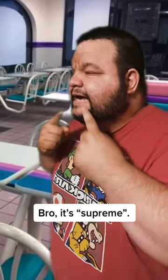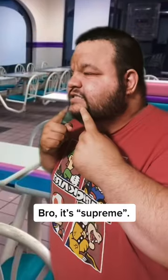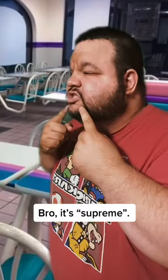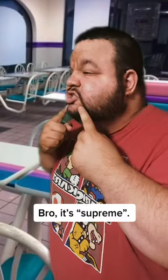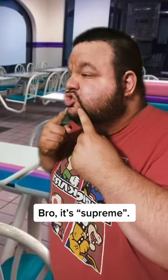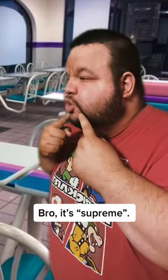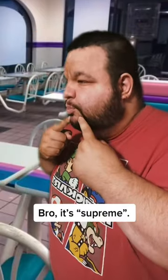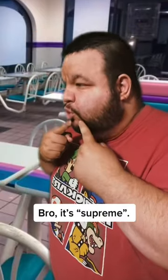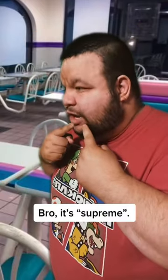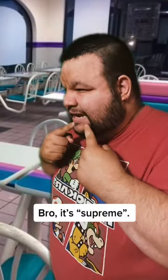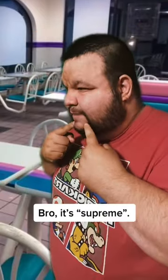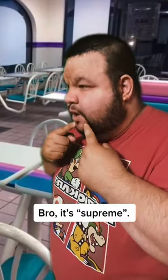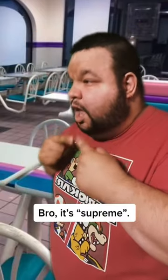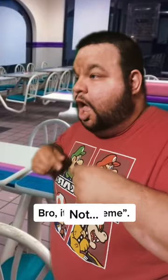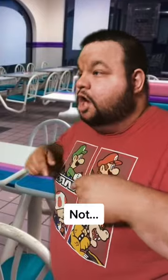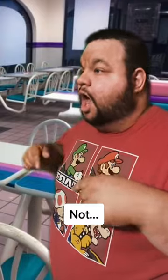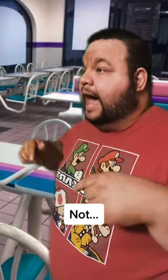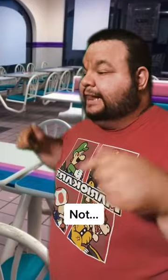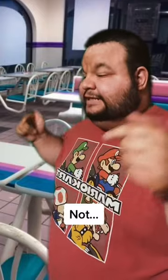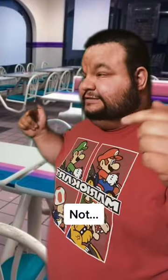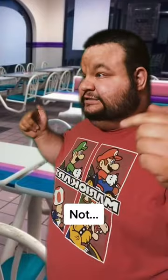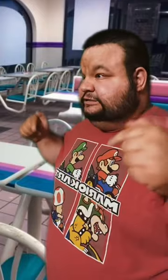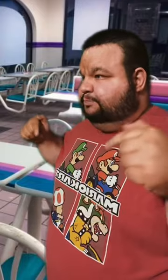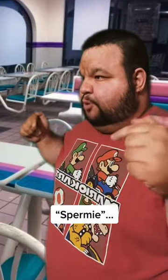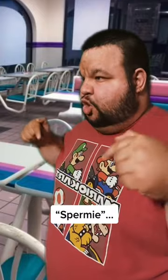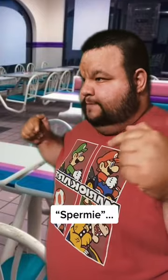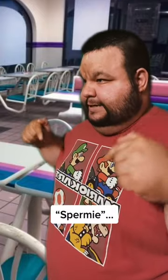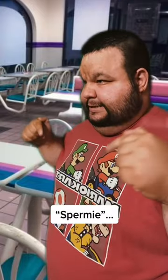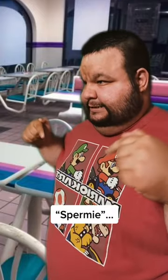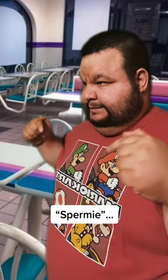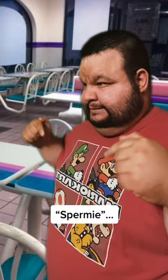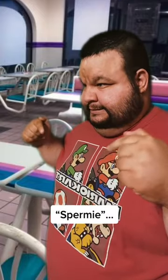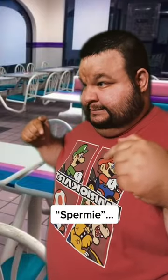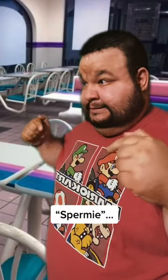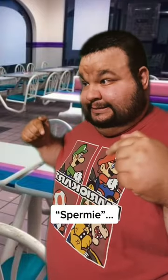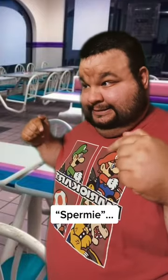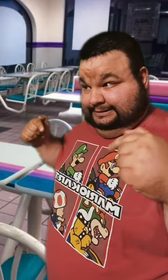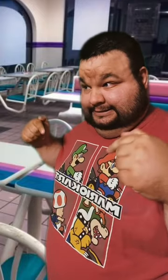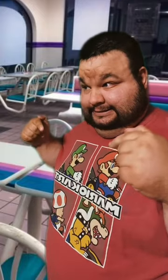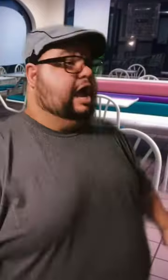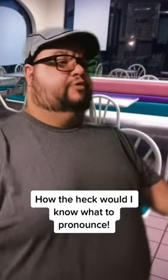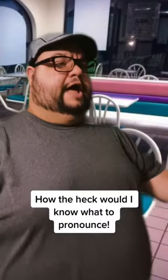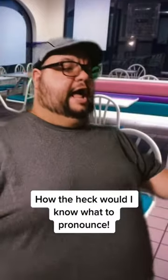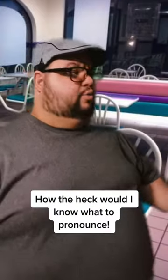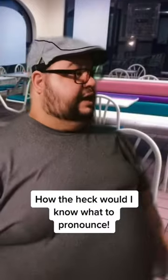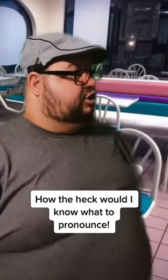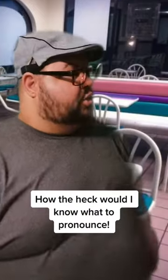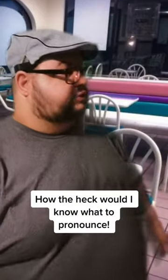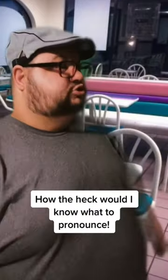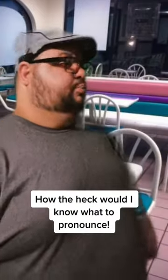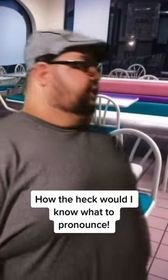it's Supreme, not spurnie. How the heck would I know what to pronounce?